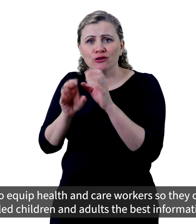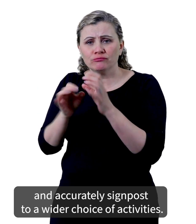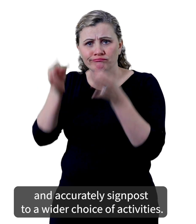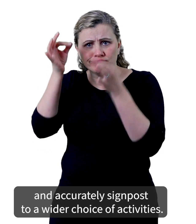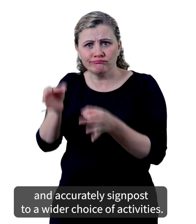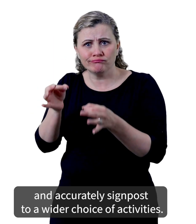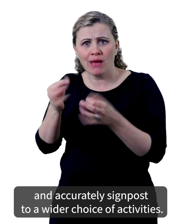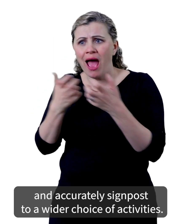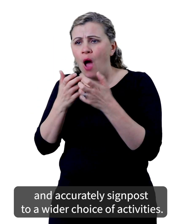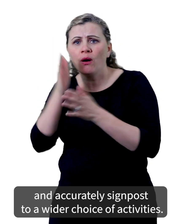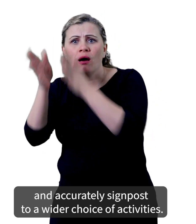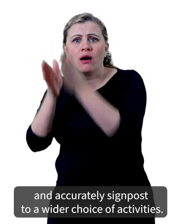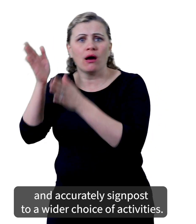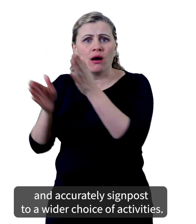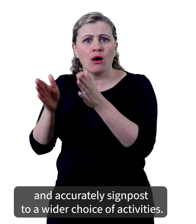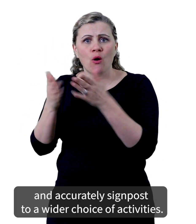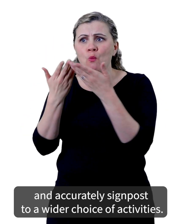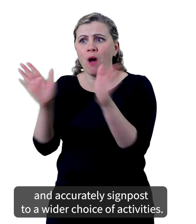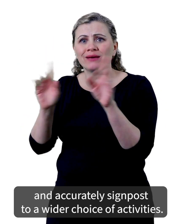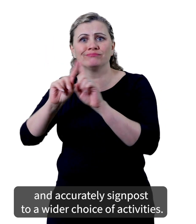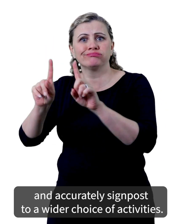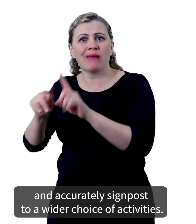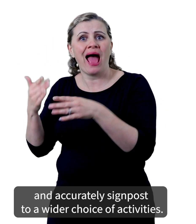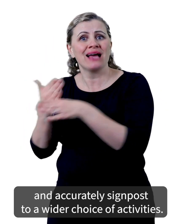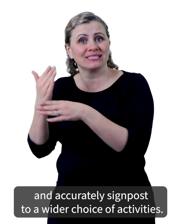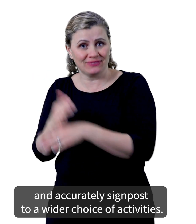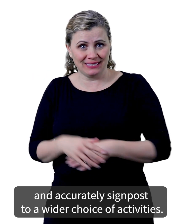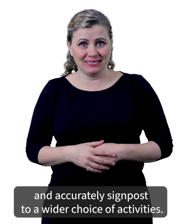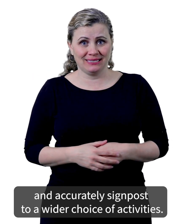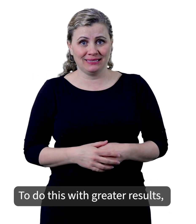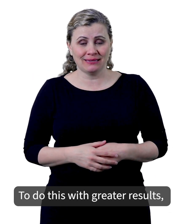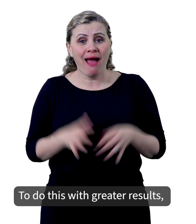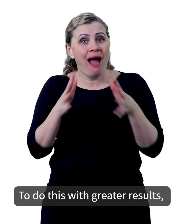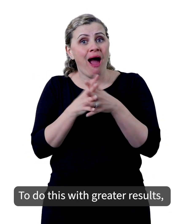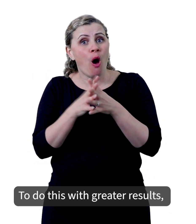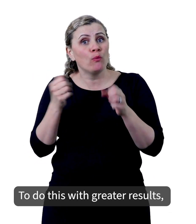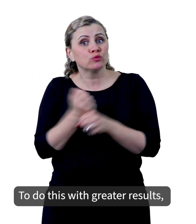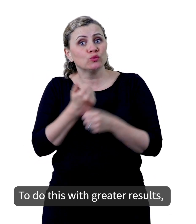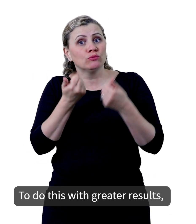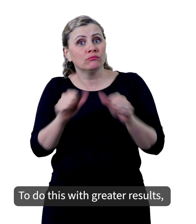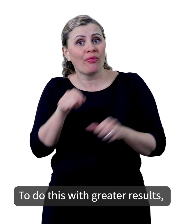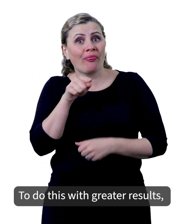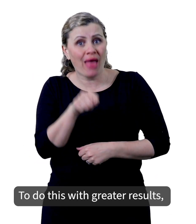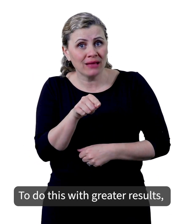and accurately signpost to a wider choice of activities. To do this with greater results,